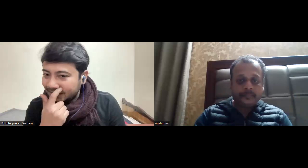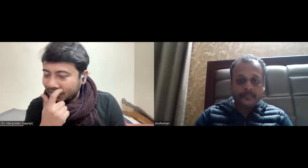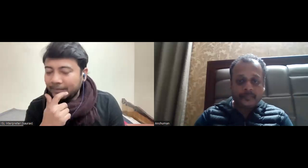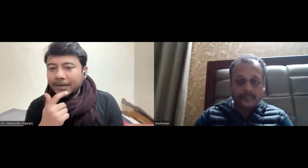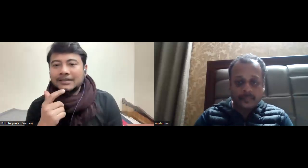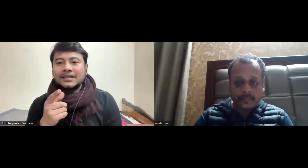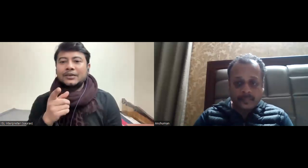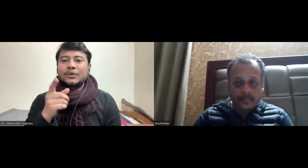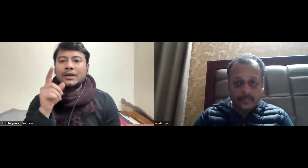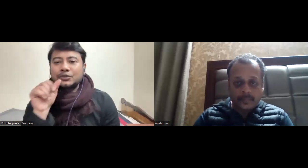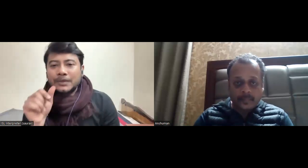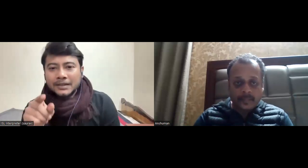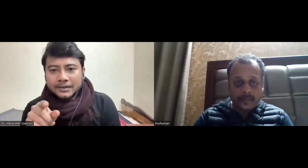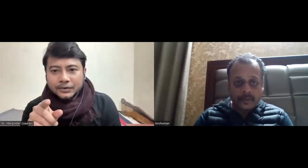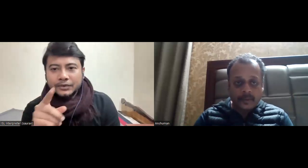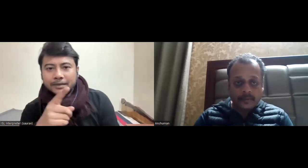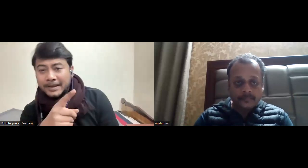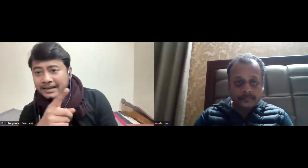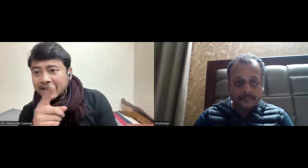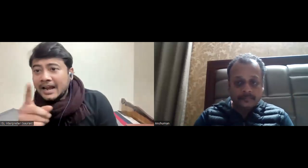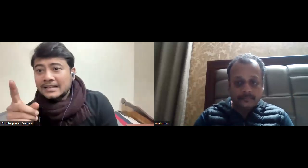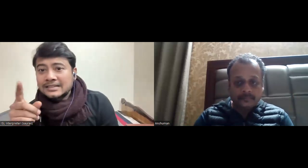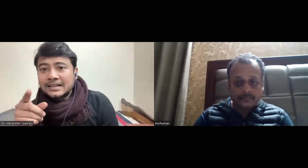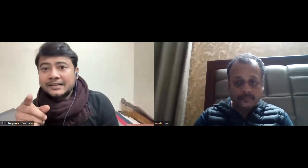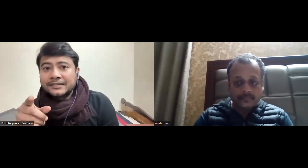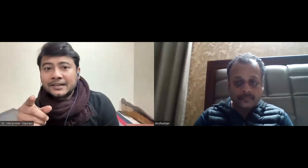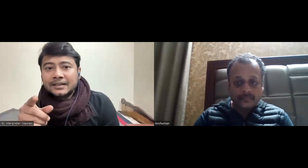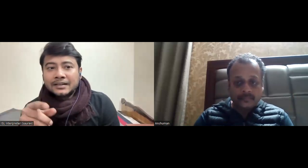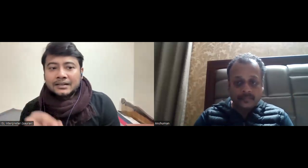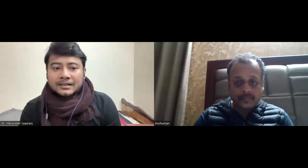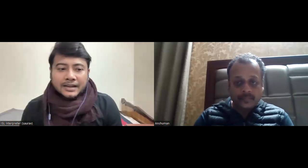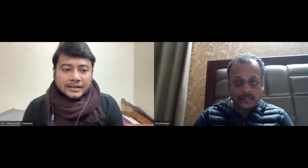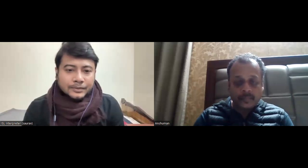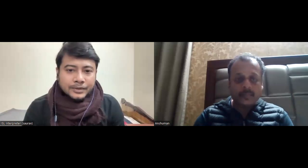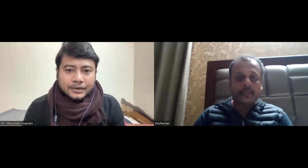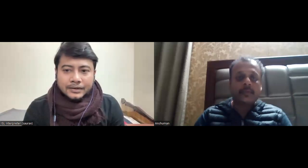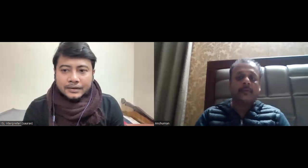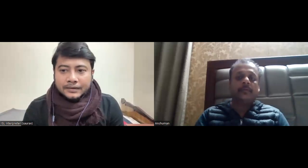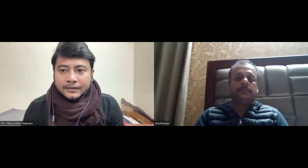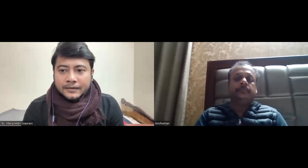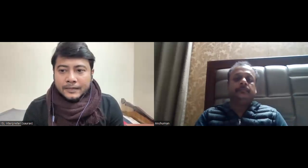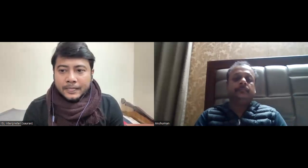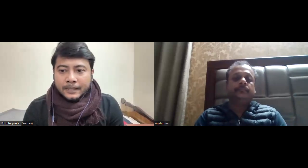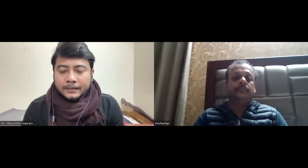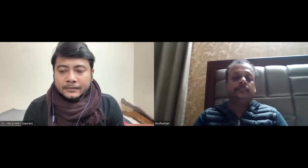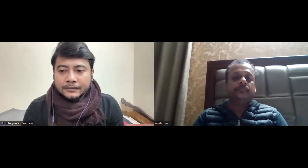Hare Krishna. Sorry, Mataji. I told Anshuman that, there are many hands Yes, and yes, yes. Correct, I correct. have We put. can move on.